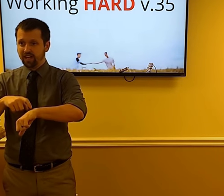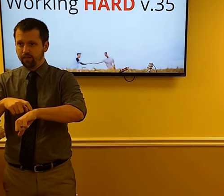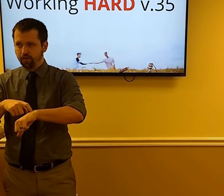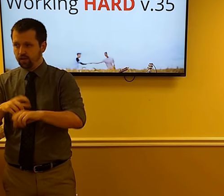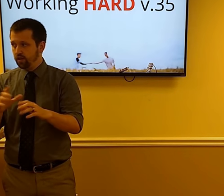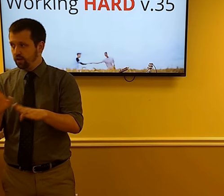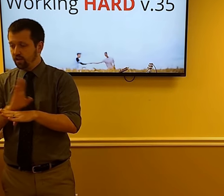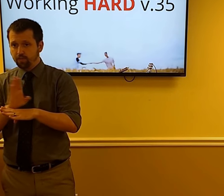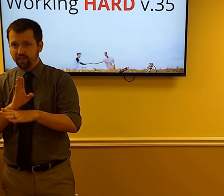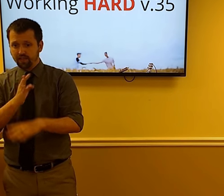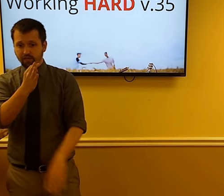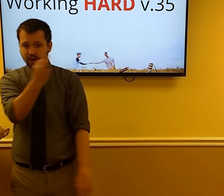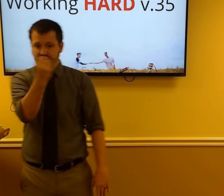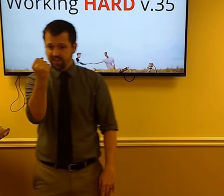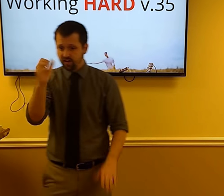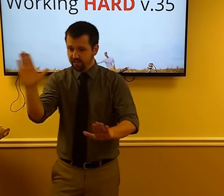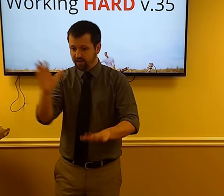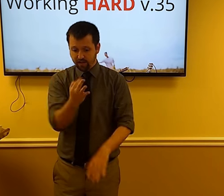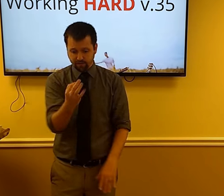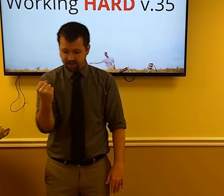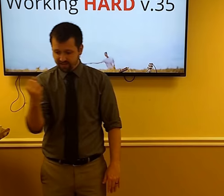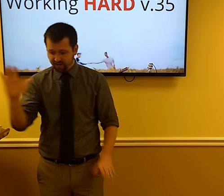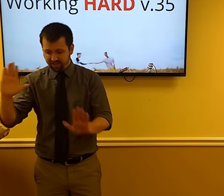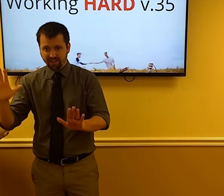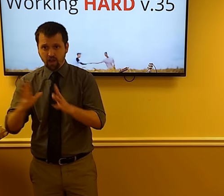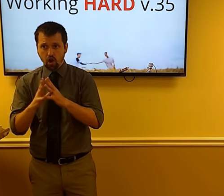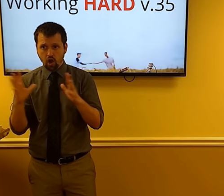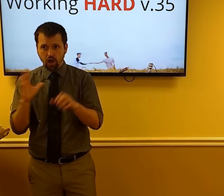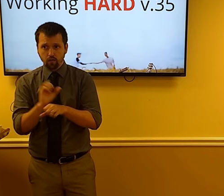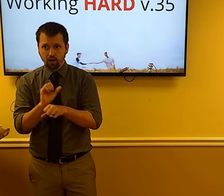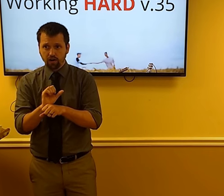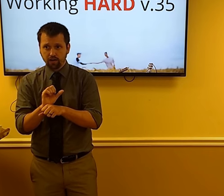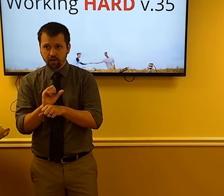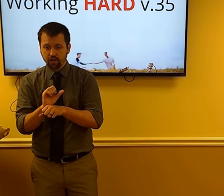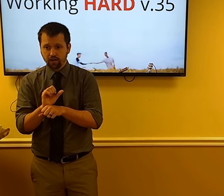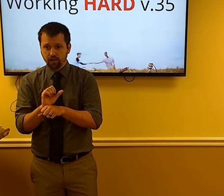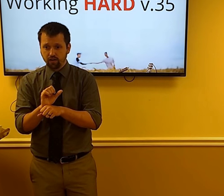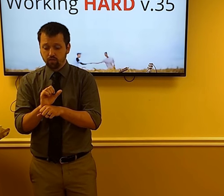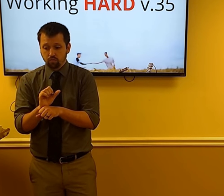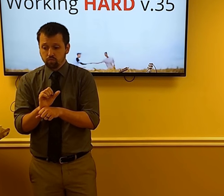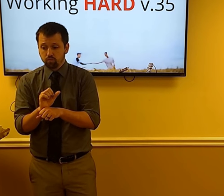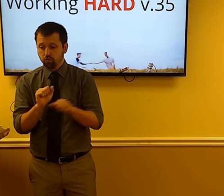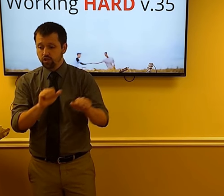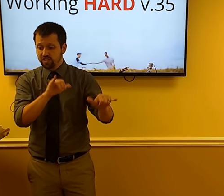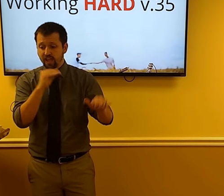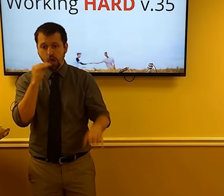time. It's busy. Friday, Saturday, Sunday, Friday, Saturday, Sunday. A lot of work. You know, could stay